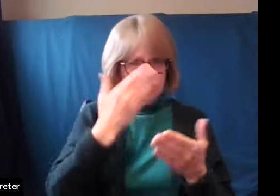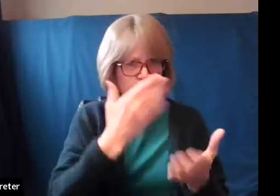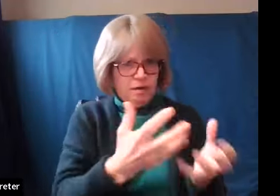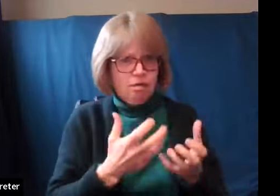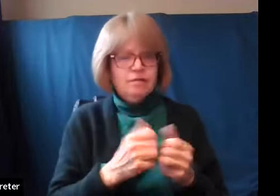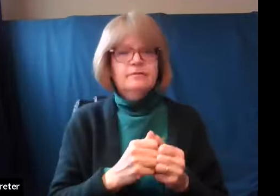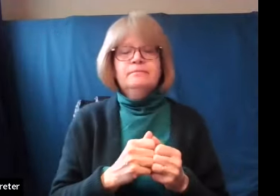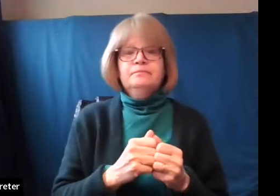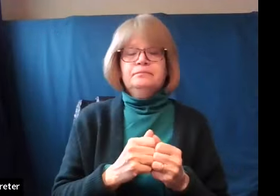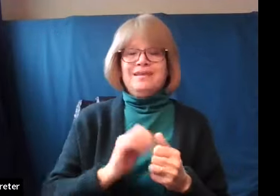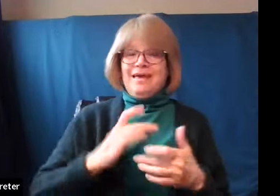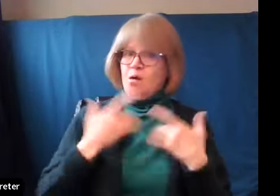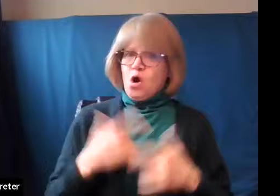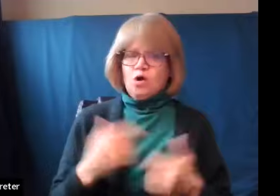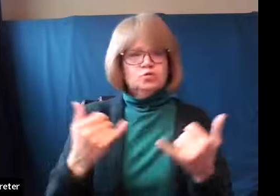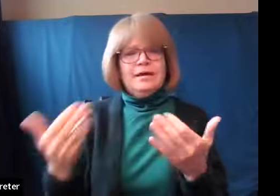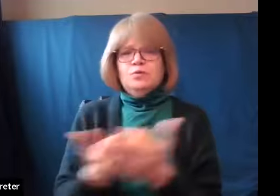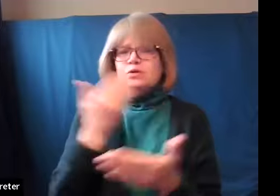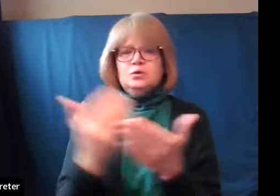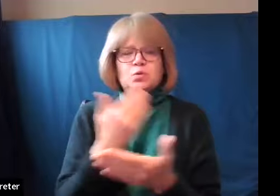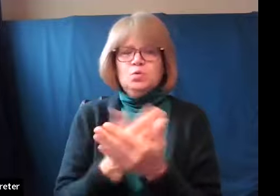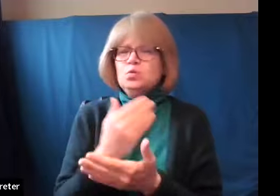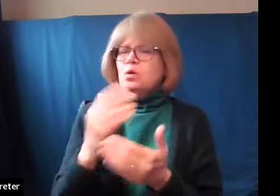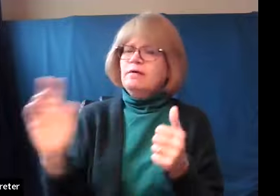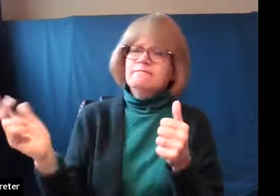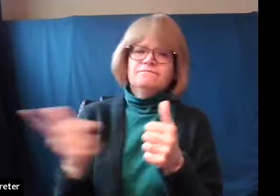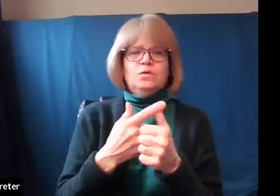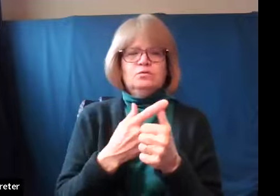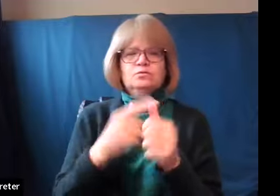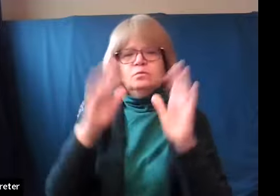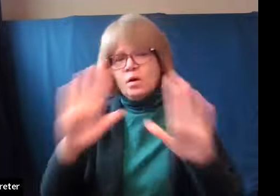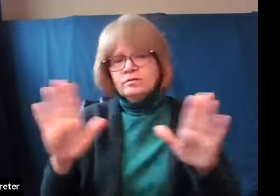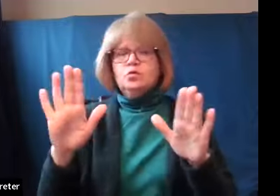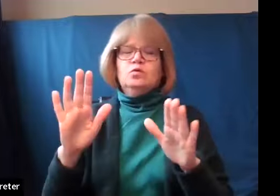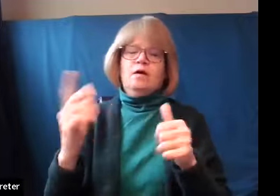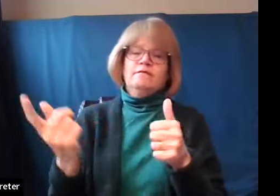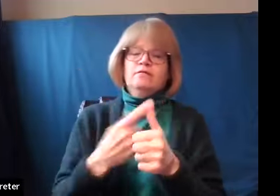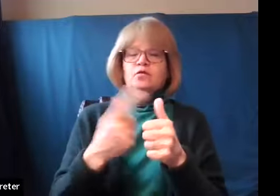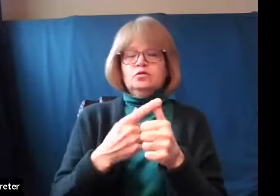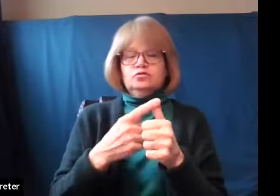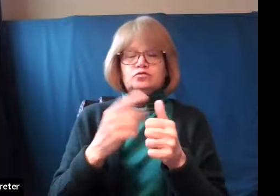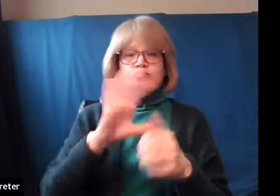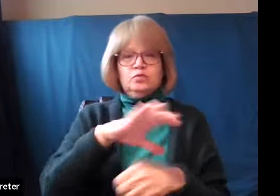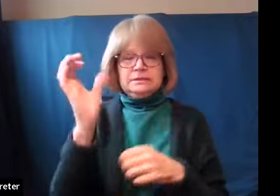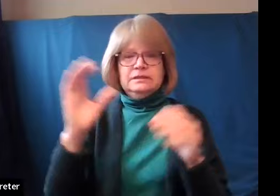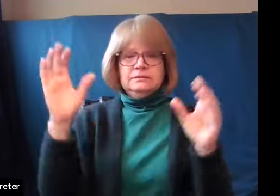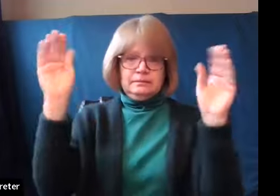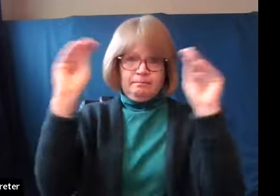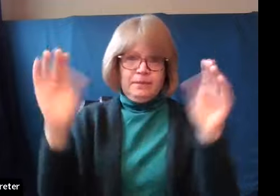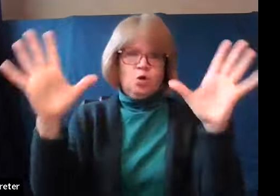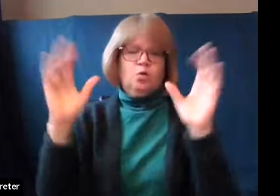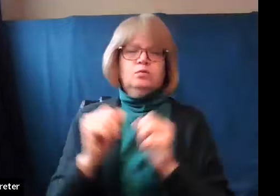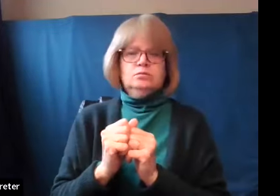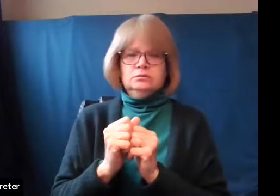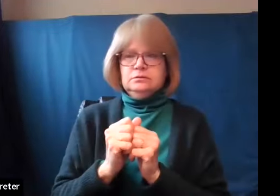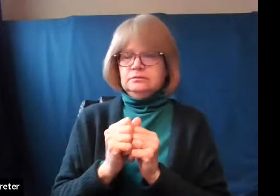Renew in our hearts today the wonder and awe of the first Christmas miracles. Remind us of the moments of heavenly hope